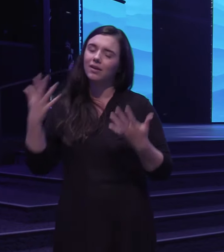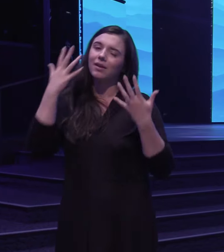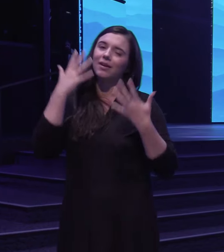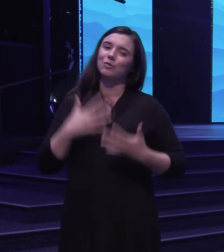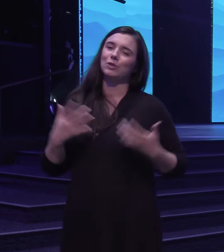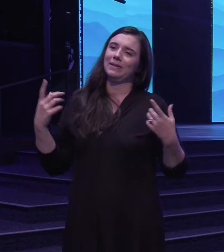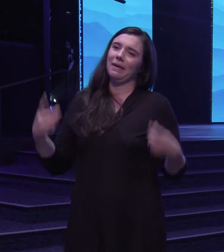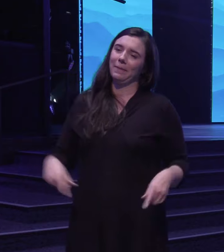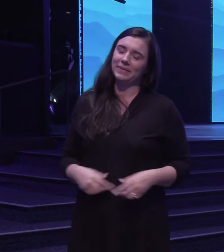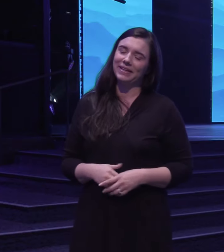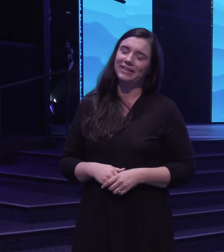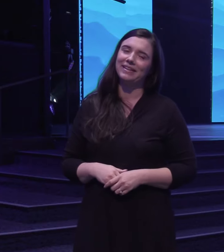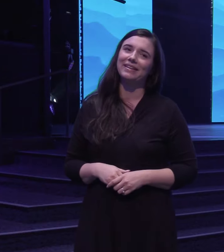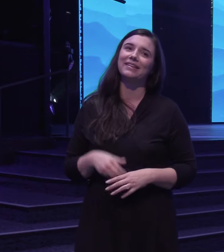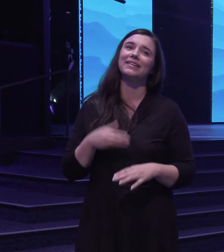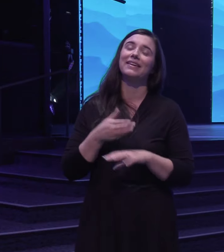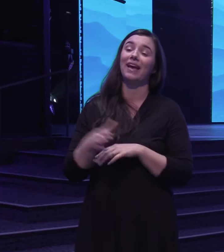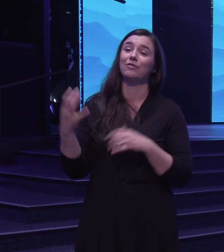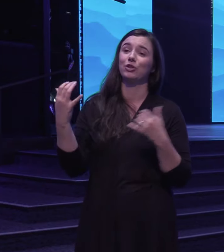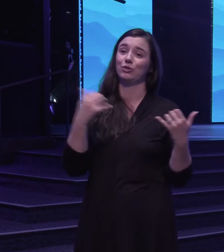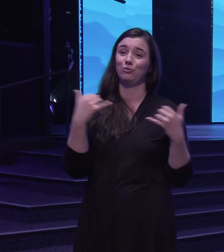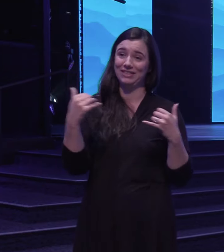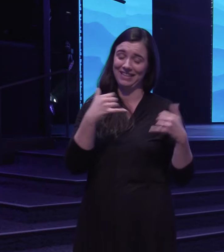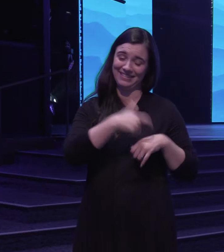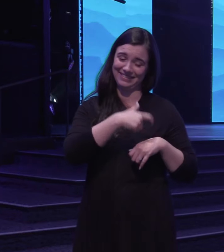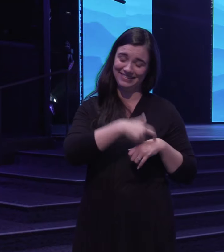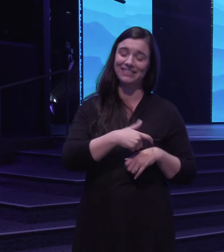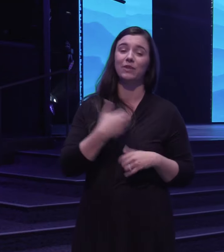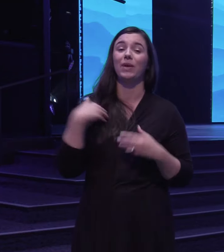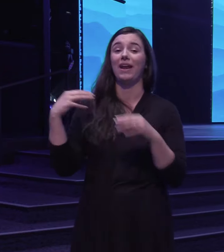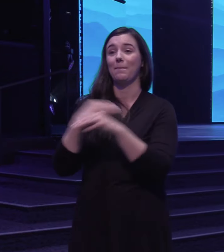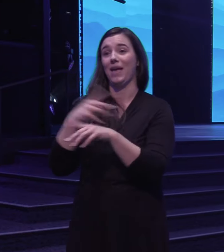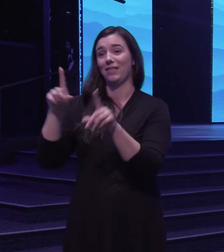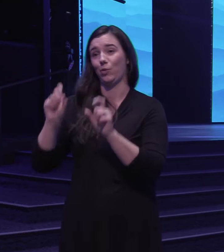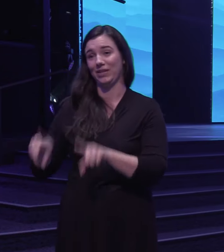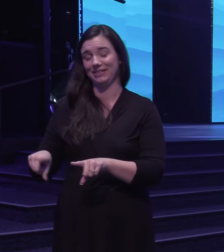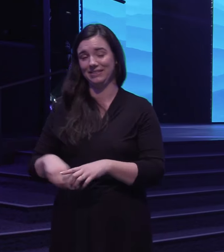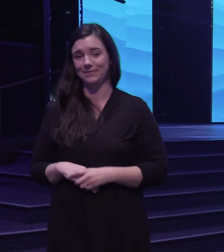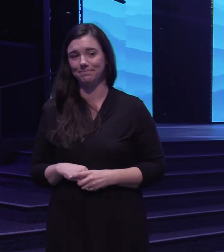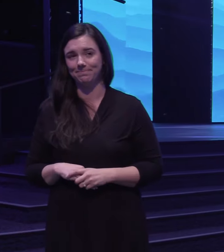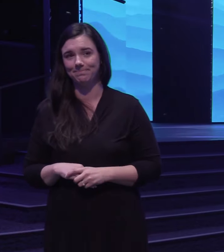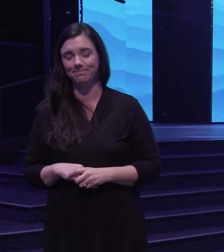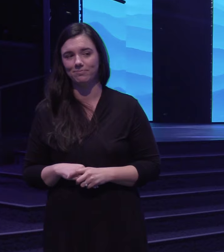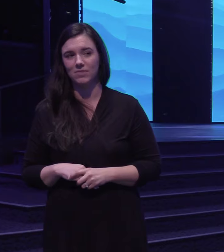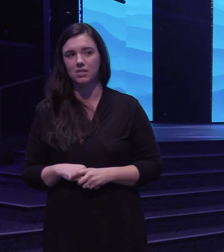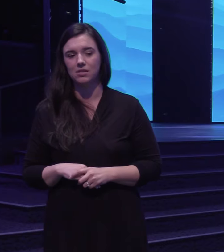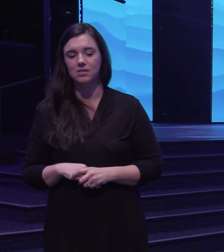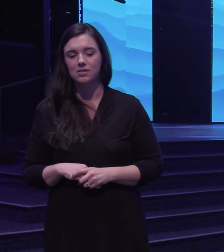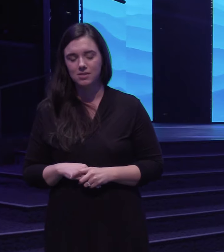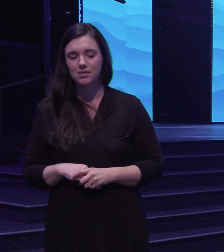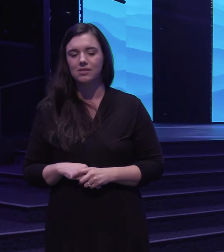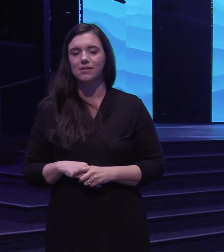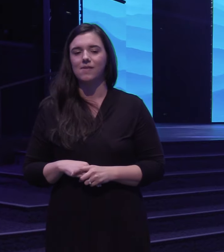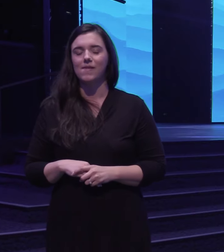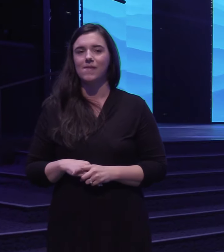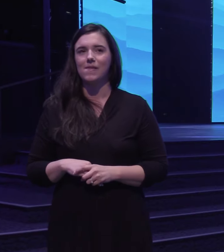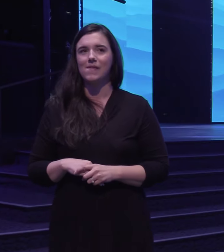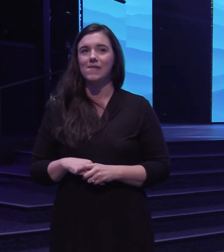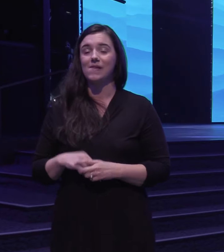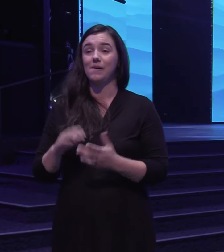unfortunately, after recess, we had a math quiz. And you had to pass